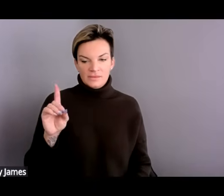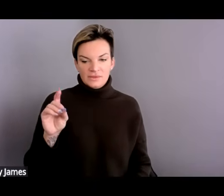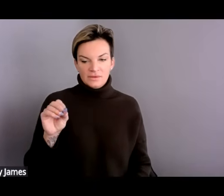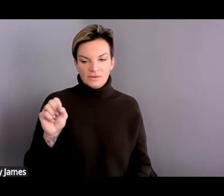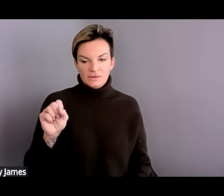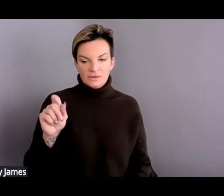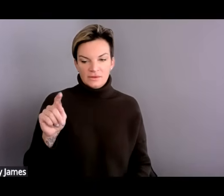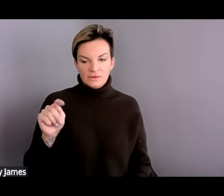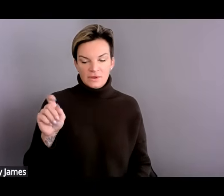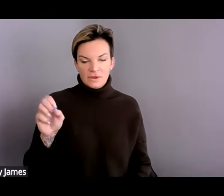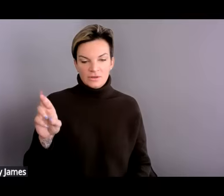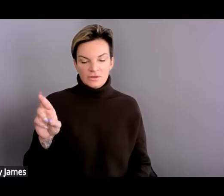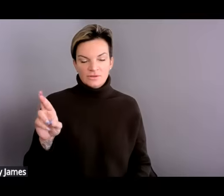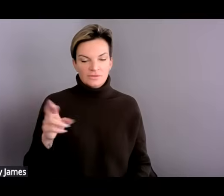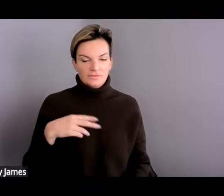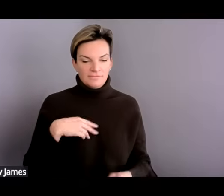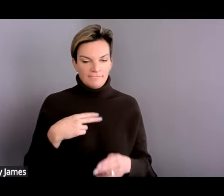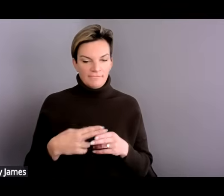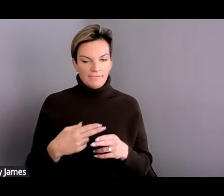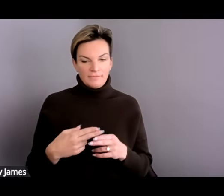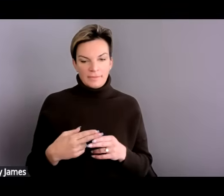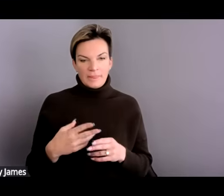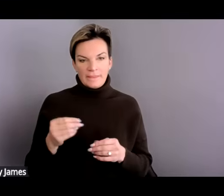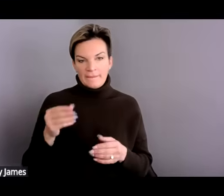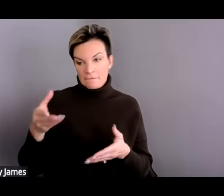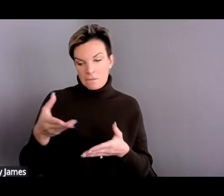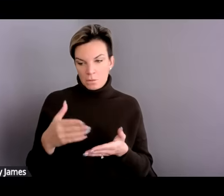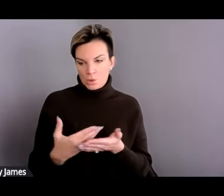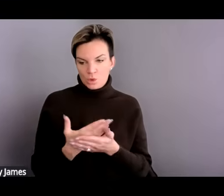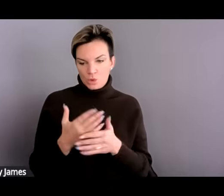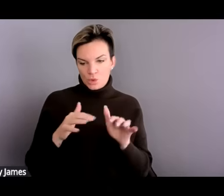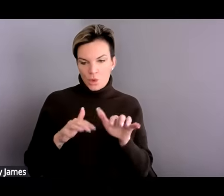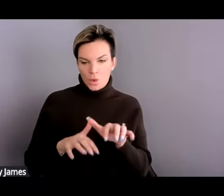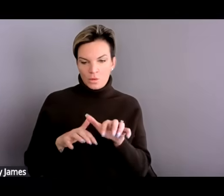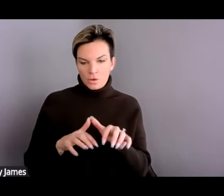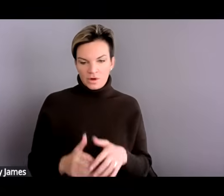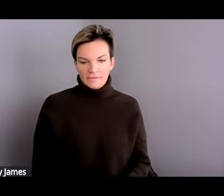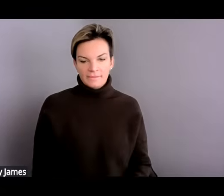David, OSTER, and welcome.